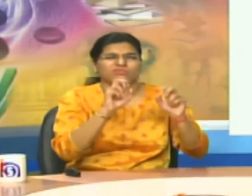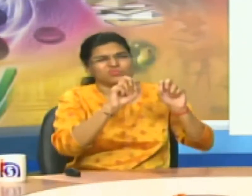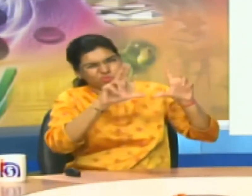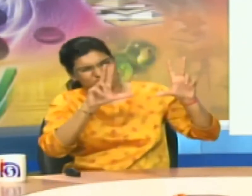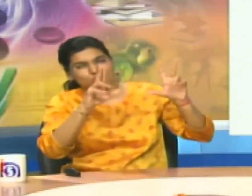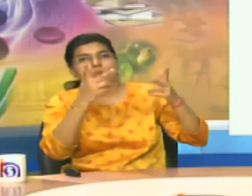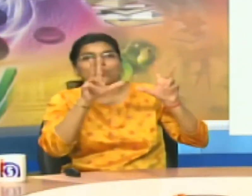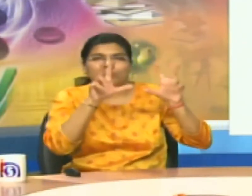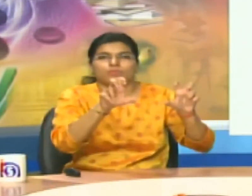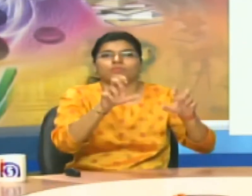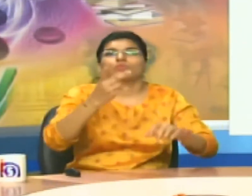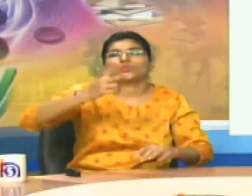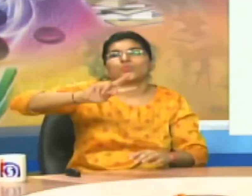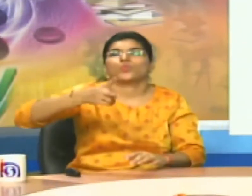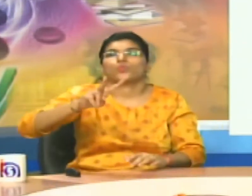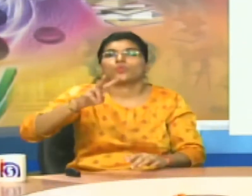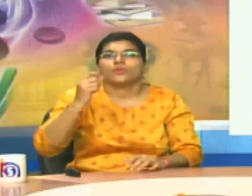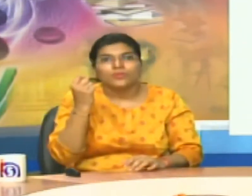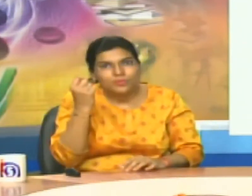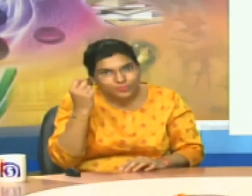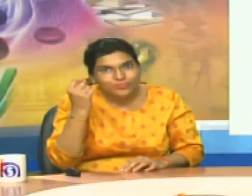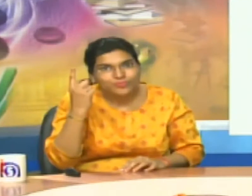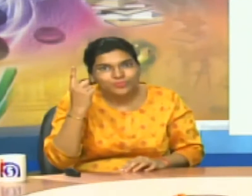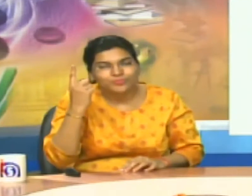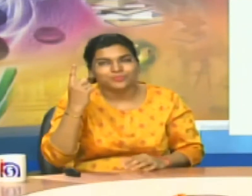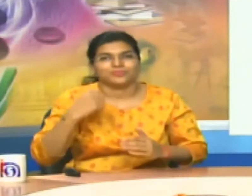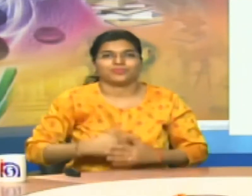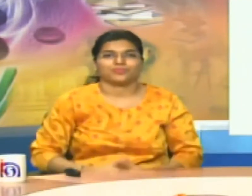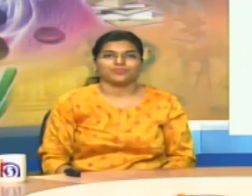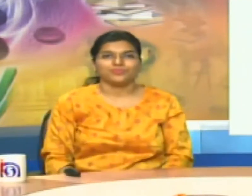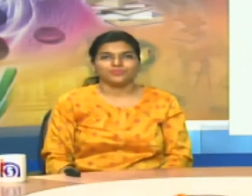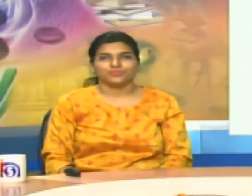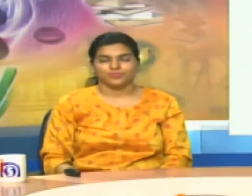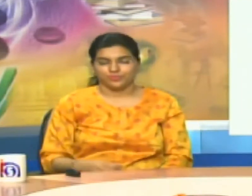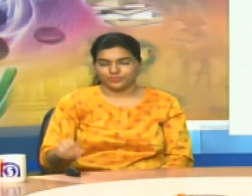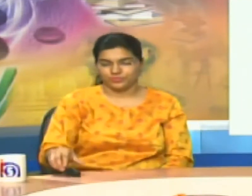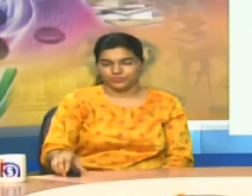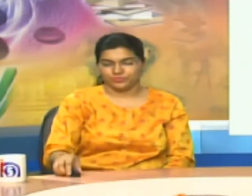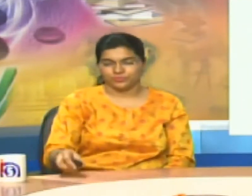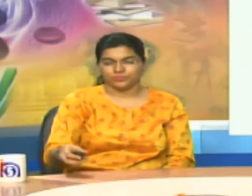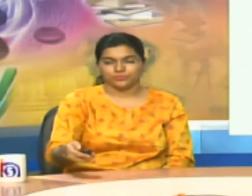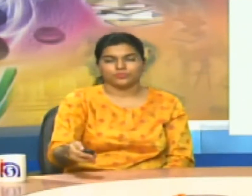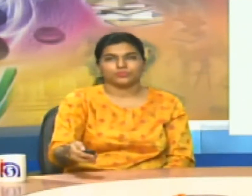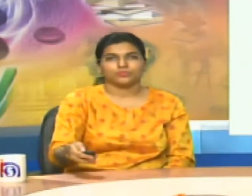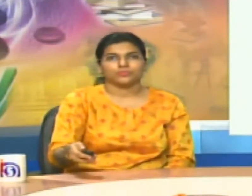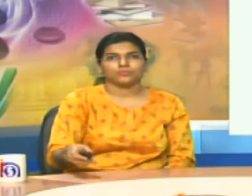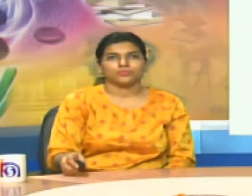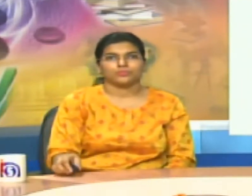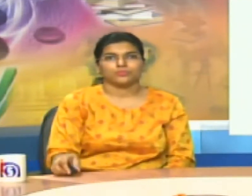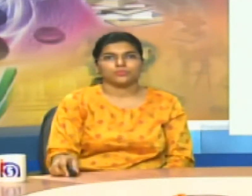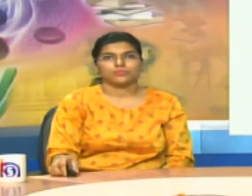up to you. You want to make it open for all the columns and all the rows. So, this way can be used.